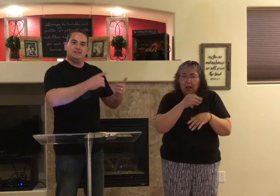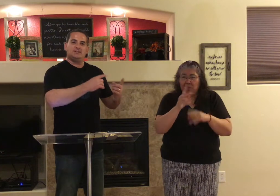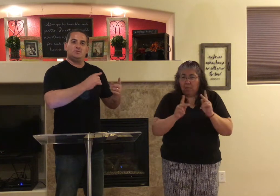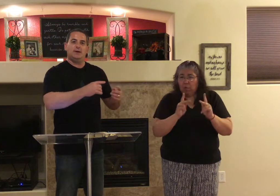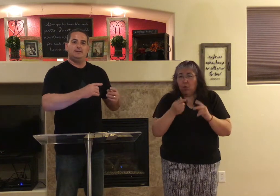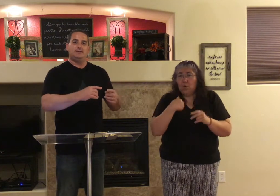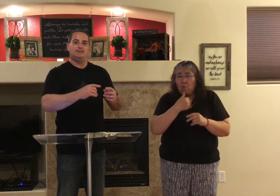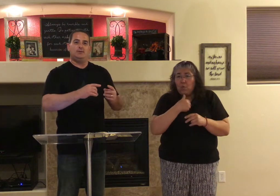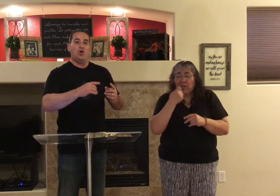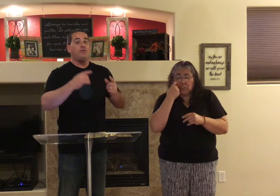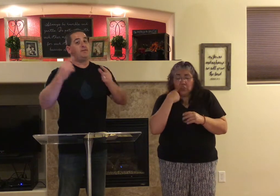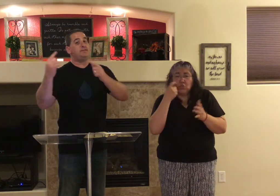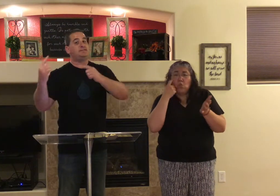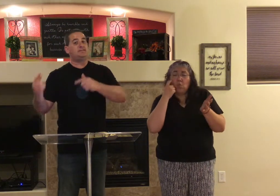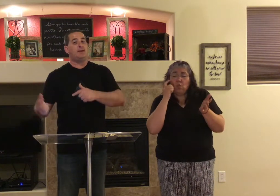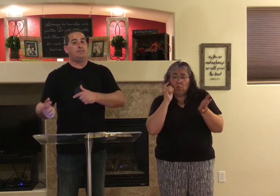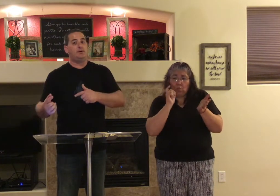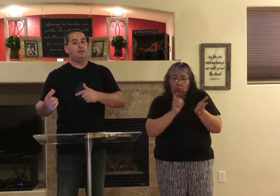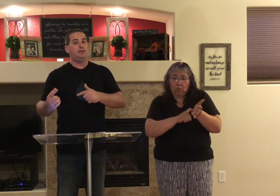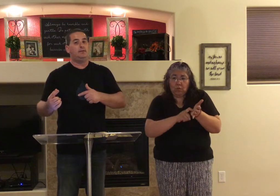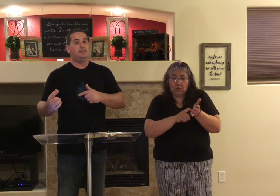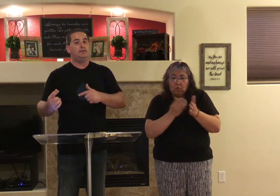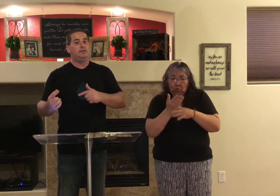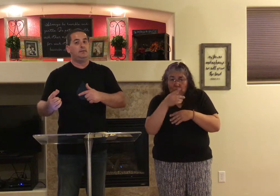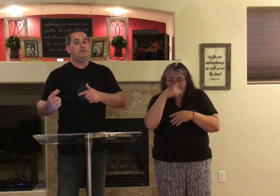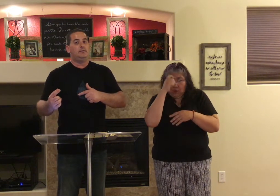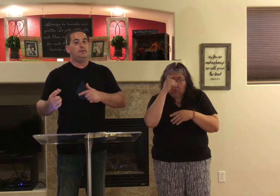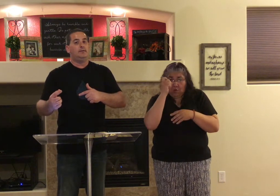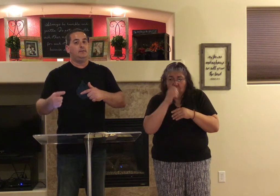we just witnessed over the summer